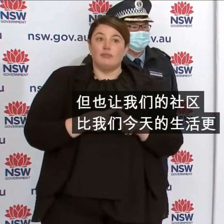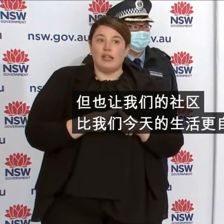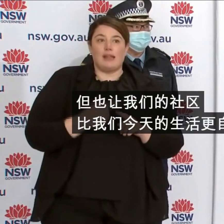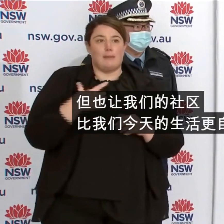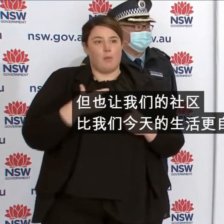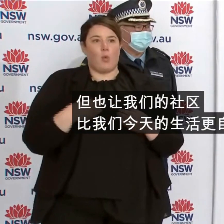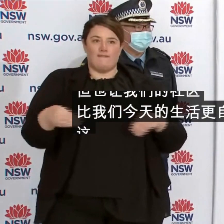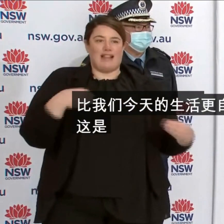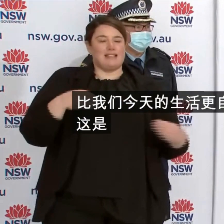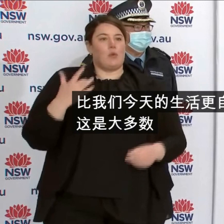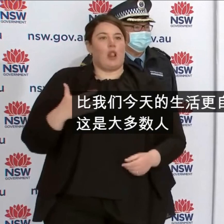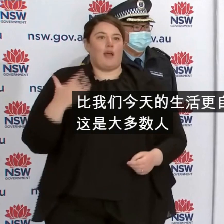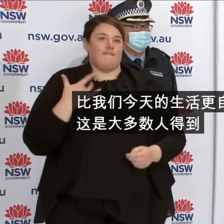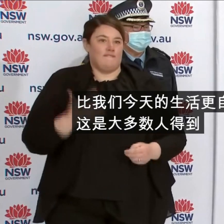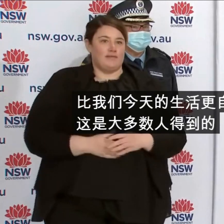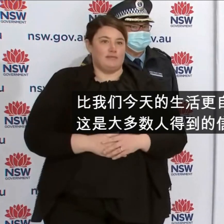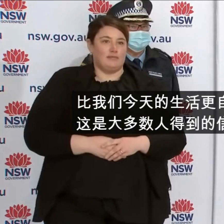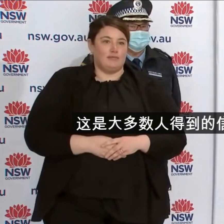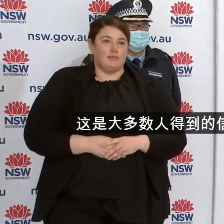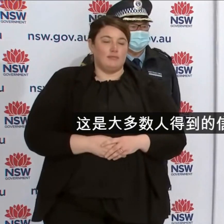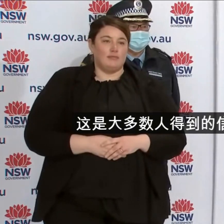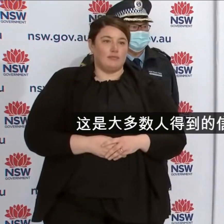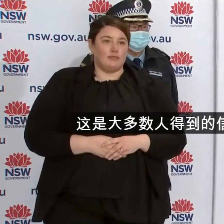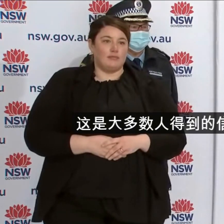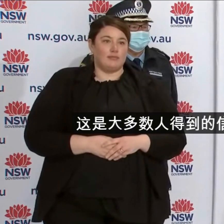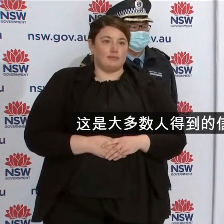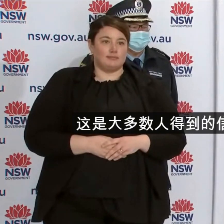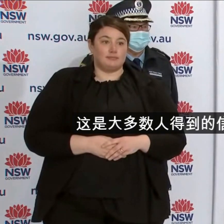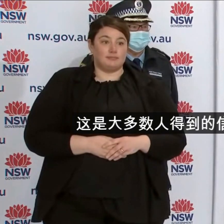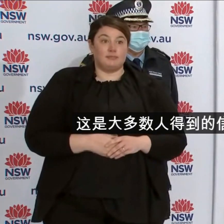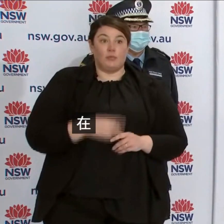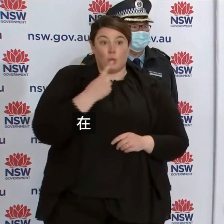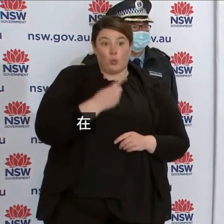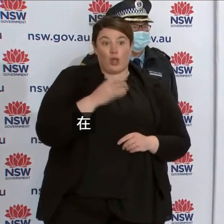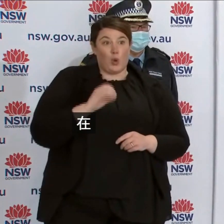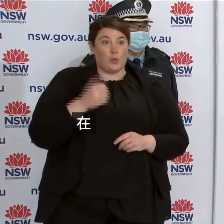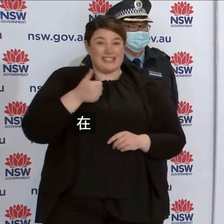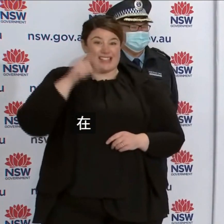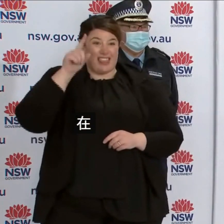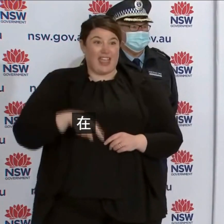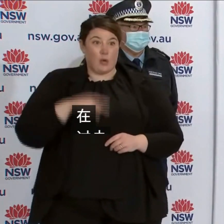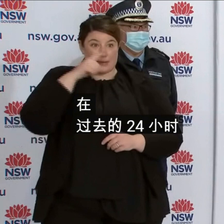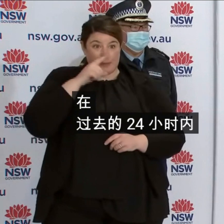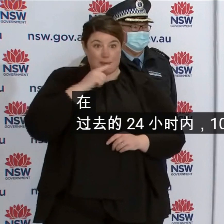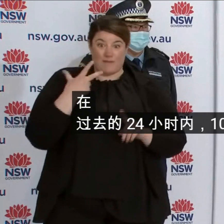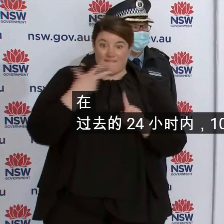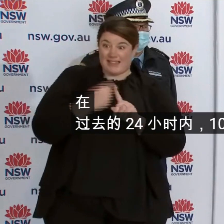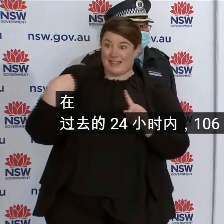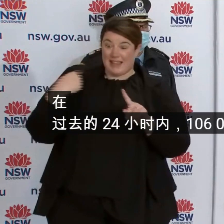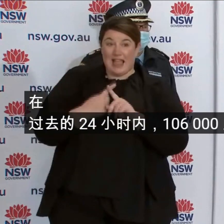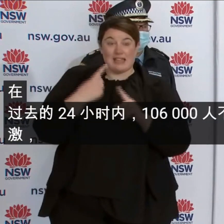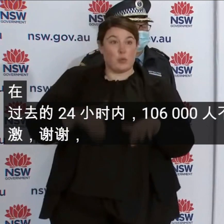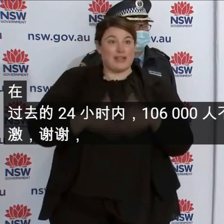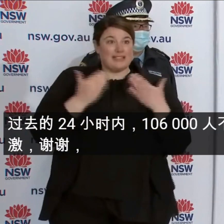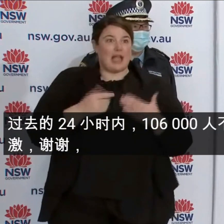than what we are today. And that is a message most people get. Otherwise, 106,000 people wouldn't have come forward to get the vaccine in the last 24 hours.